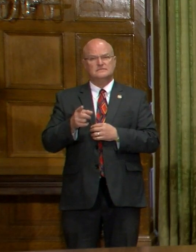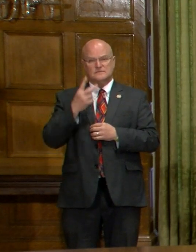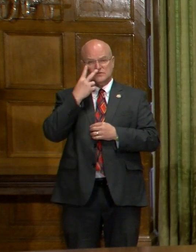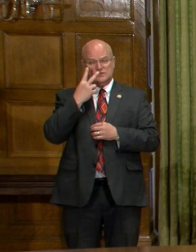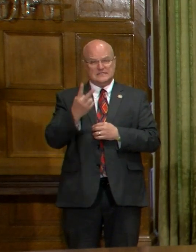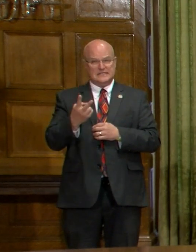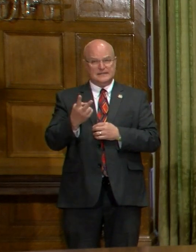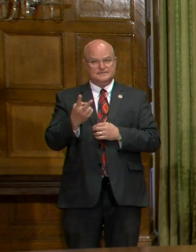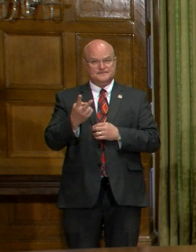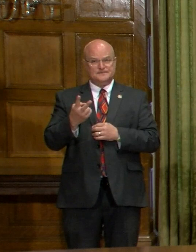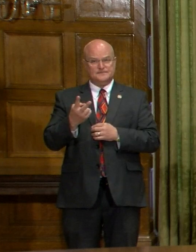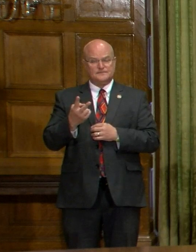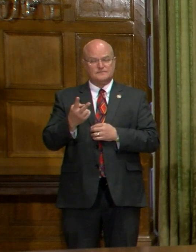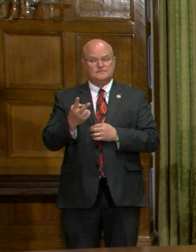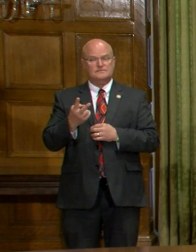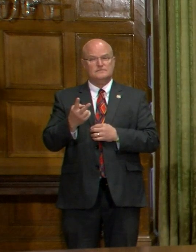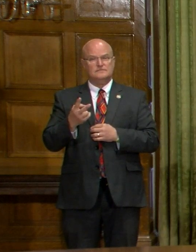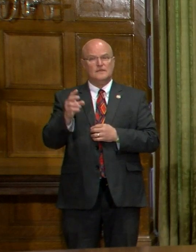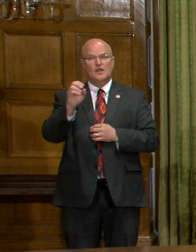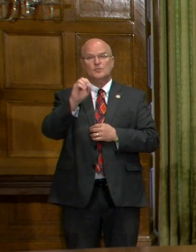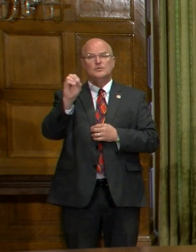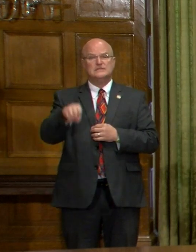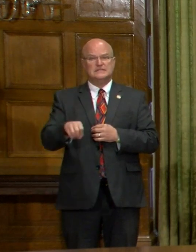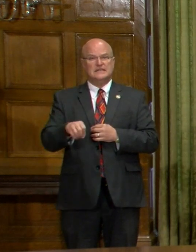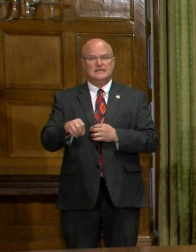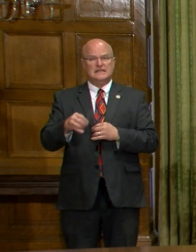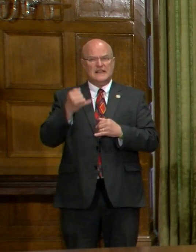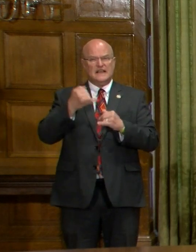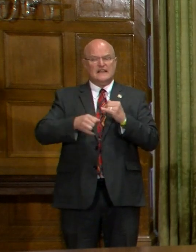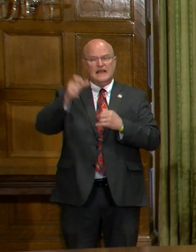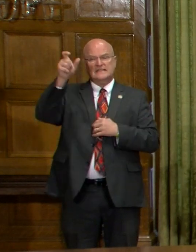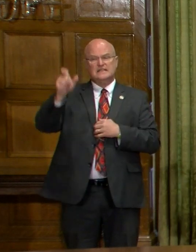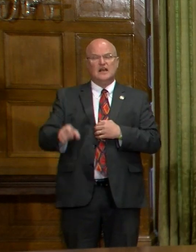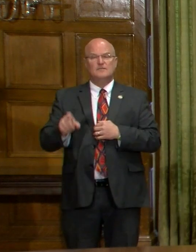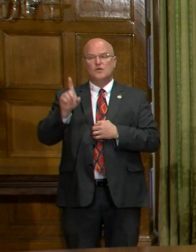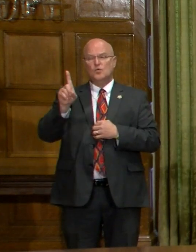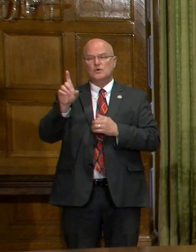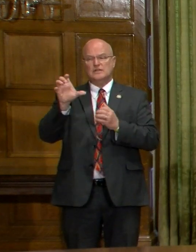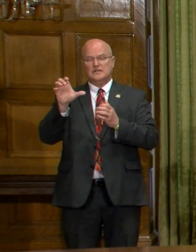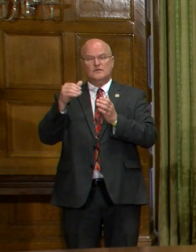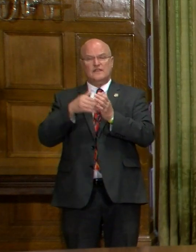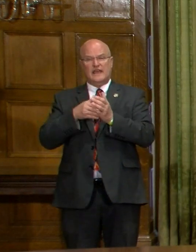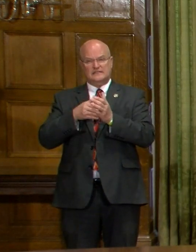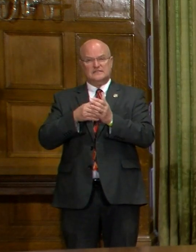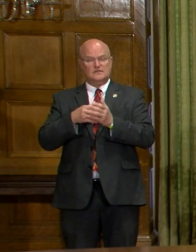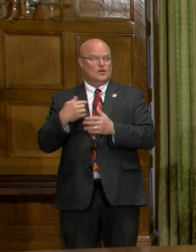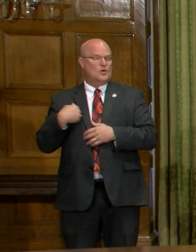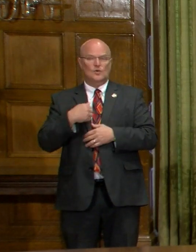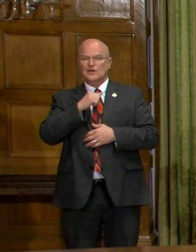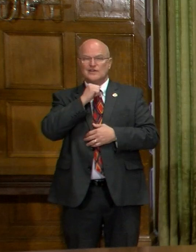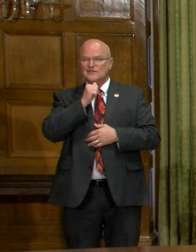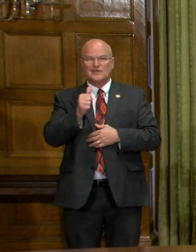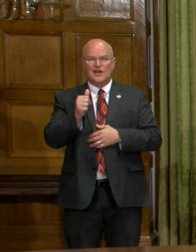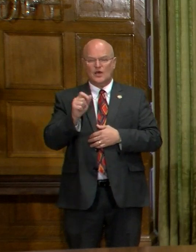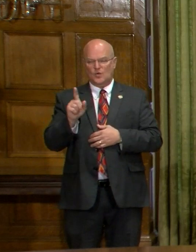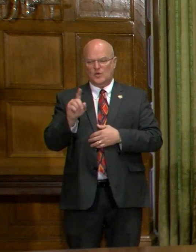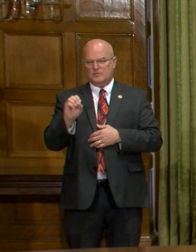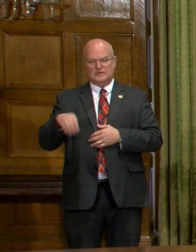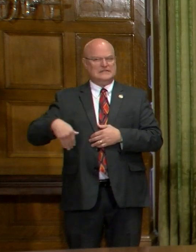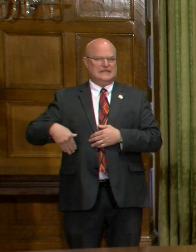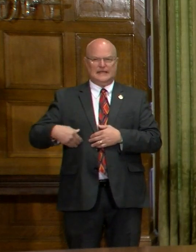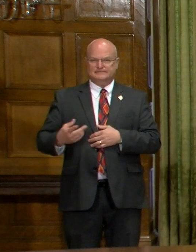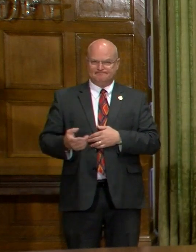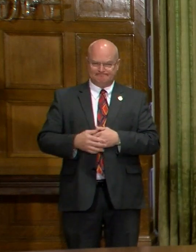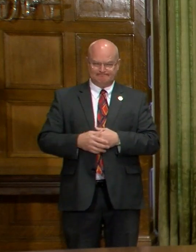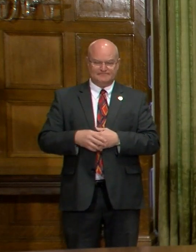you can see, the percent of the last column is per 100,000. We're not at 1%